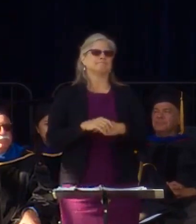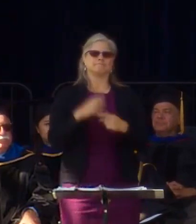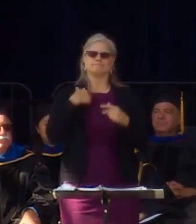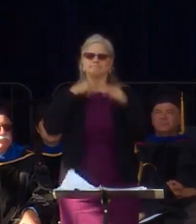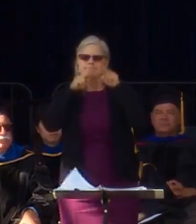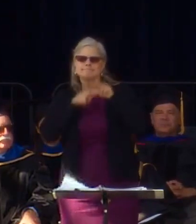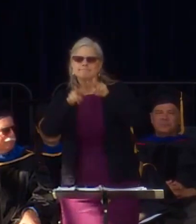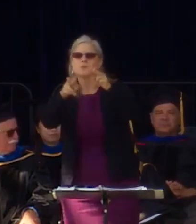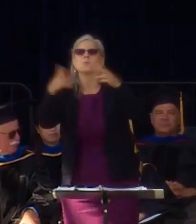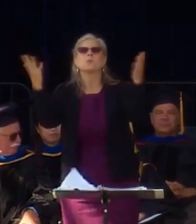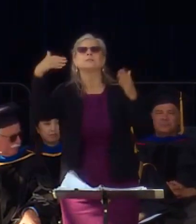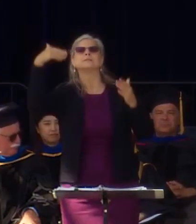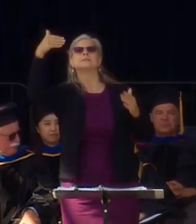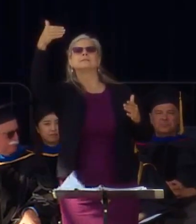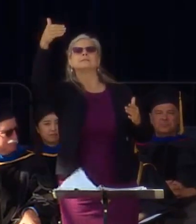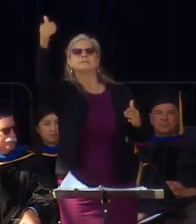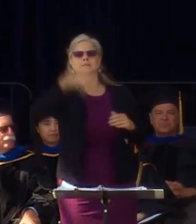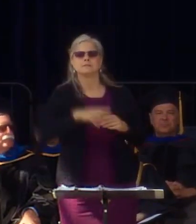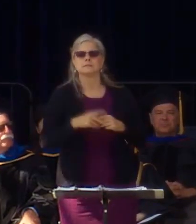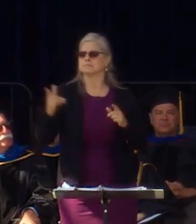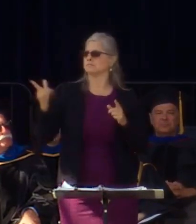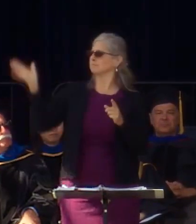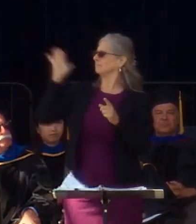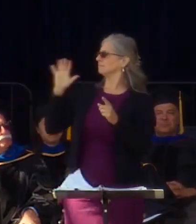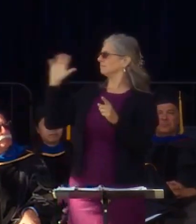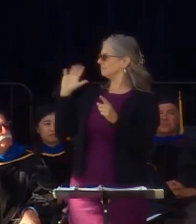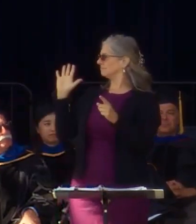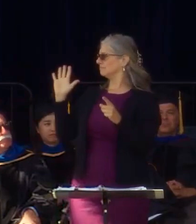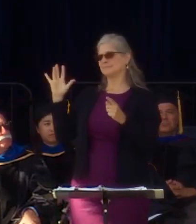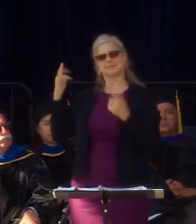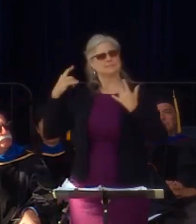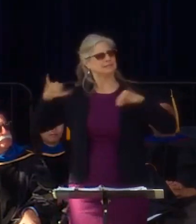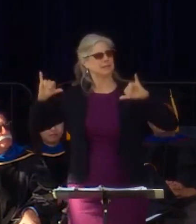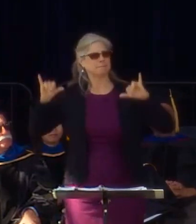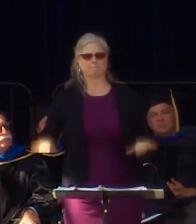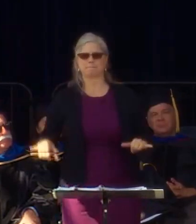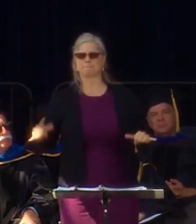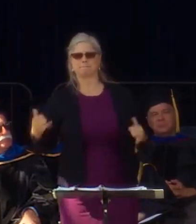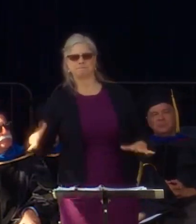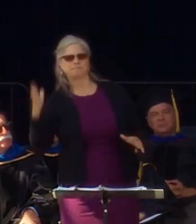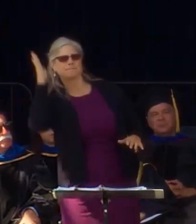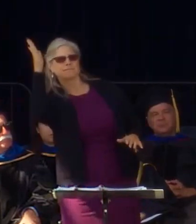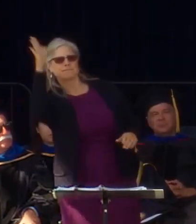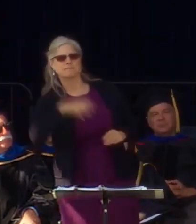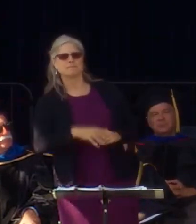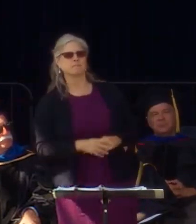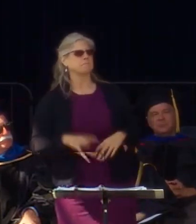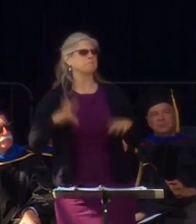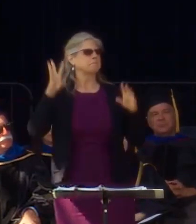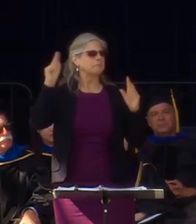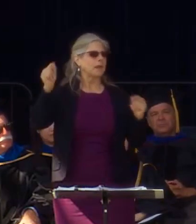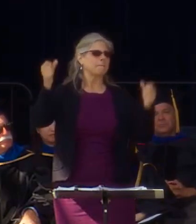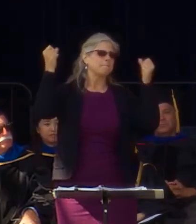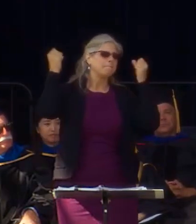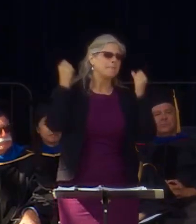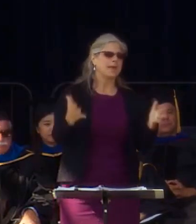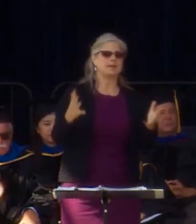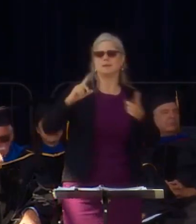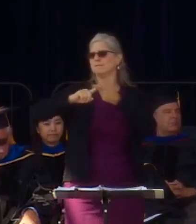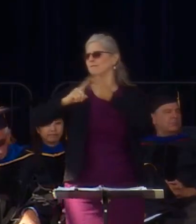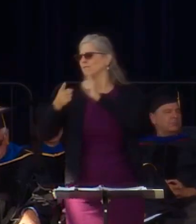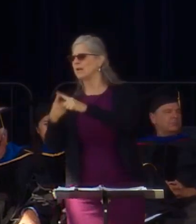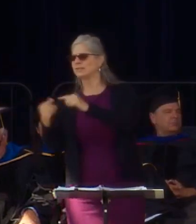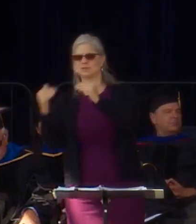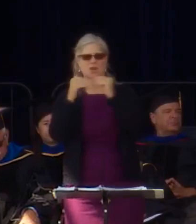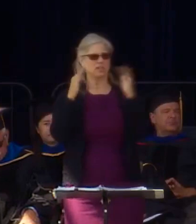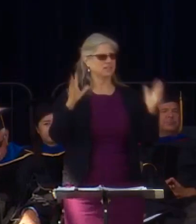to what's next, back then and still now. But I have plenty of colleagues and friends